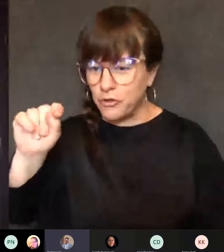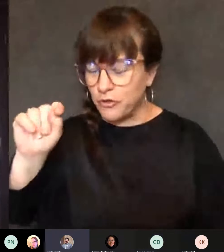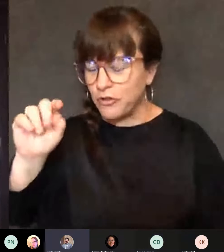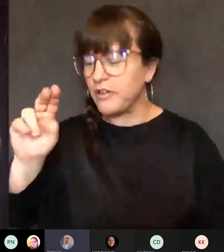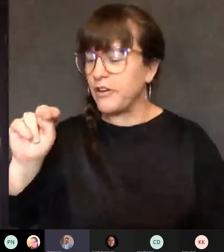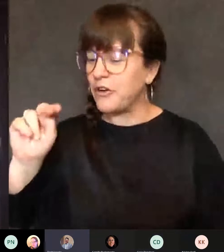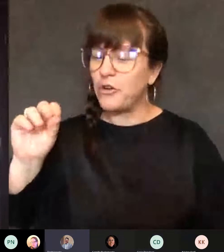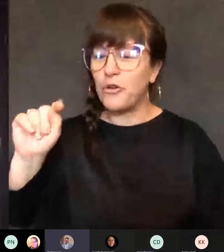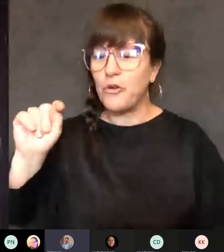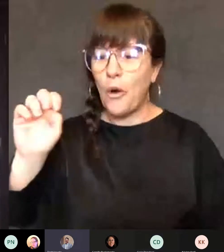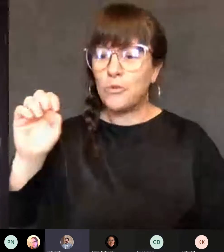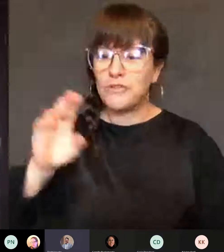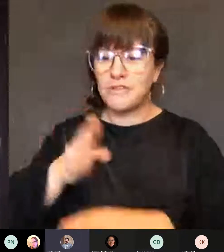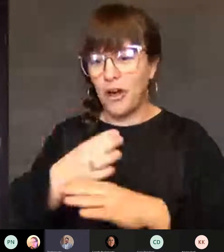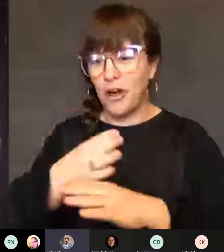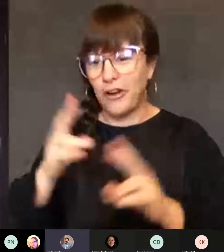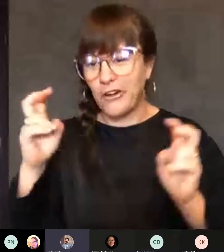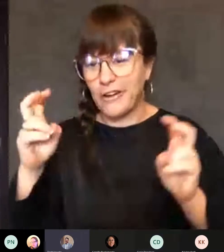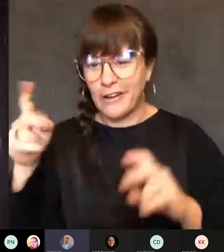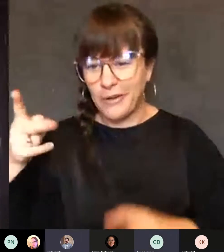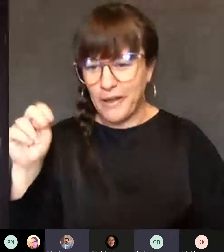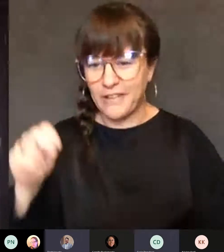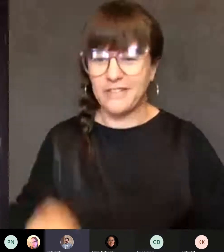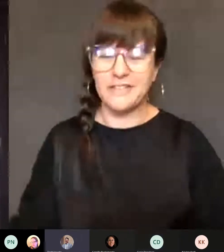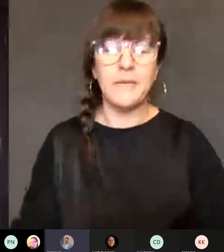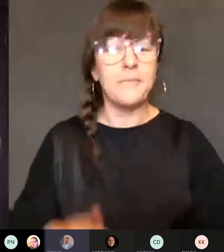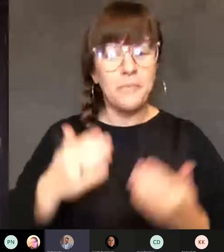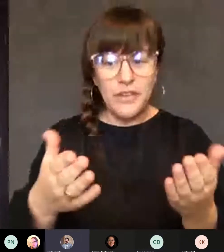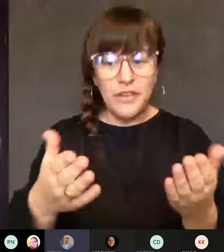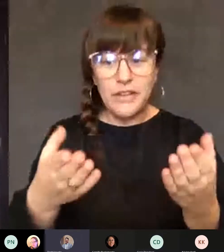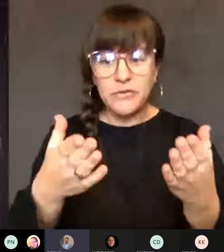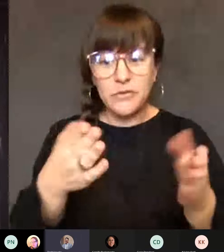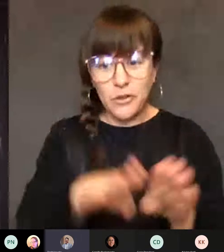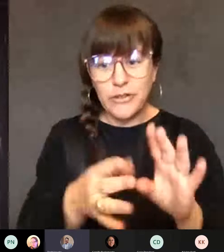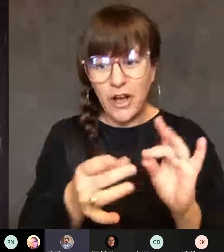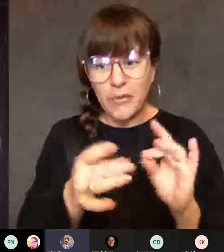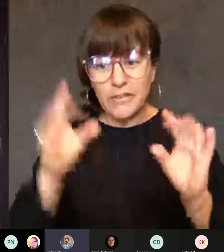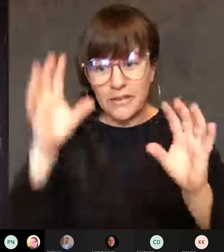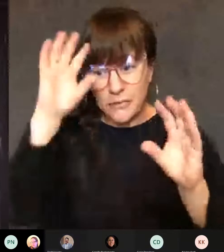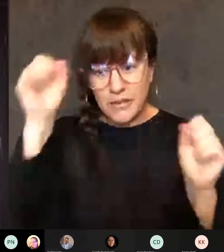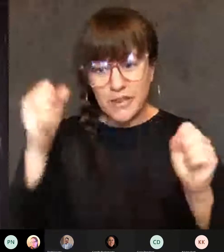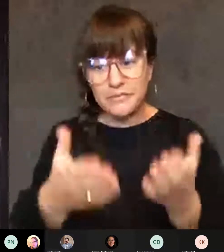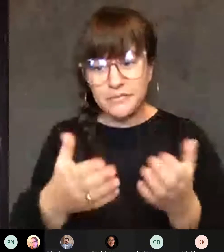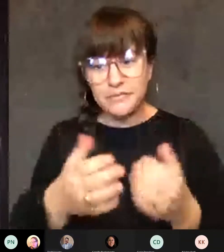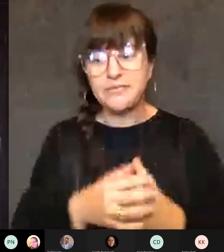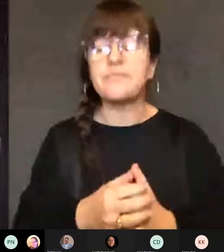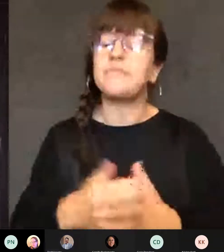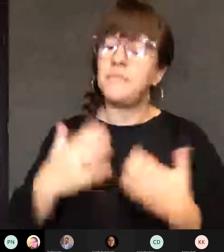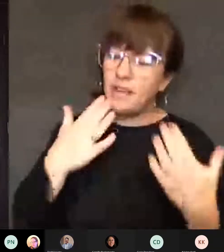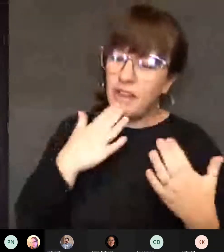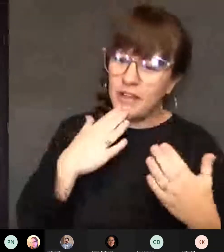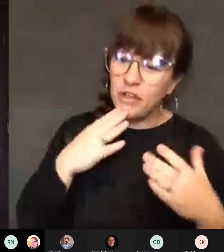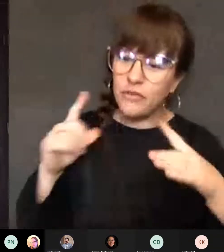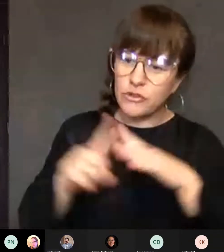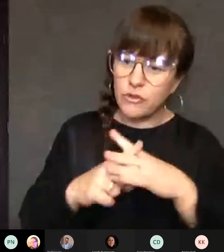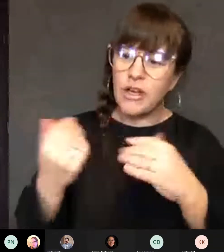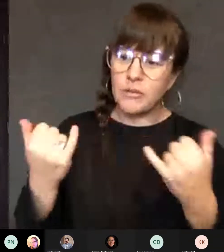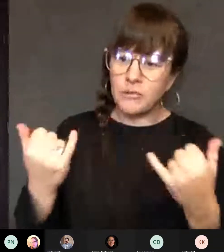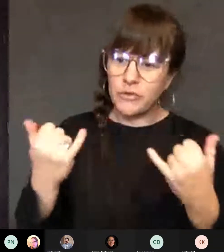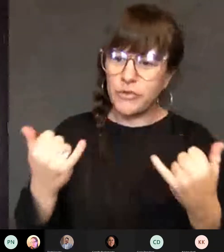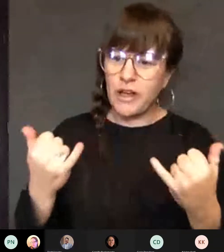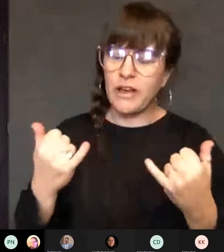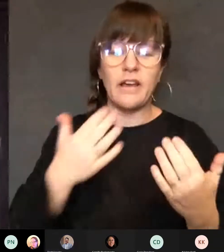So if you're okay with that, I'll let you close. I want to thank you all for attending today and for